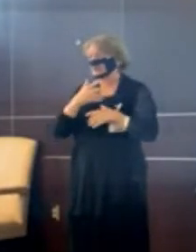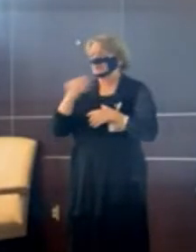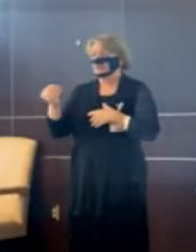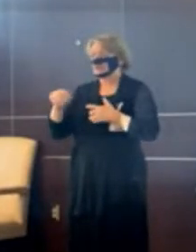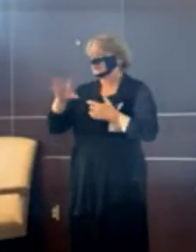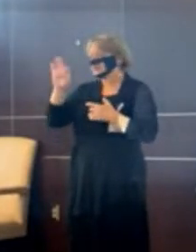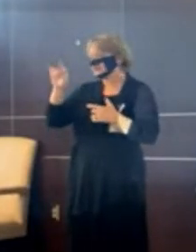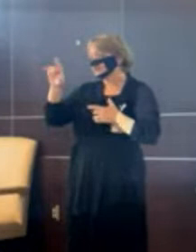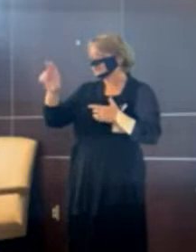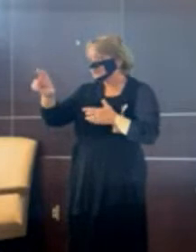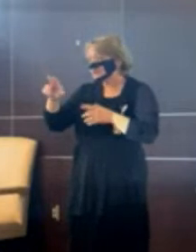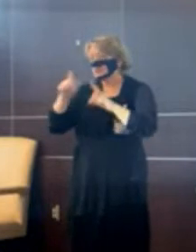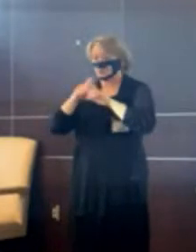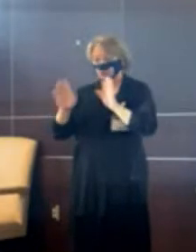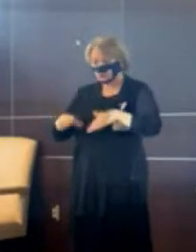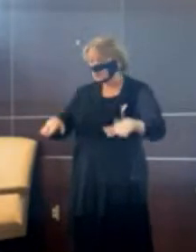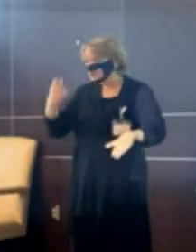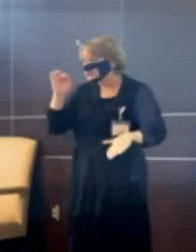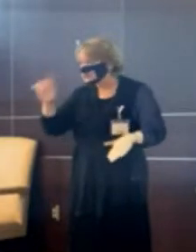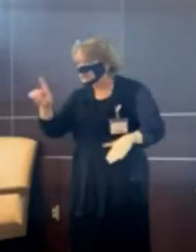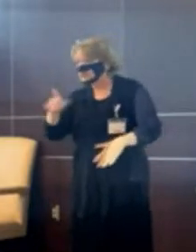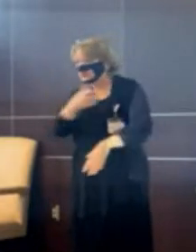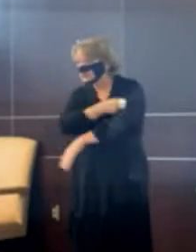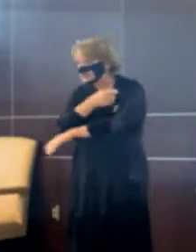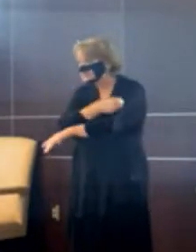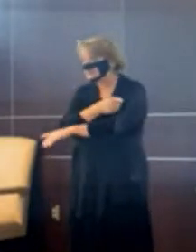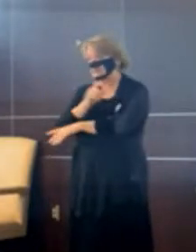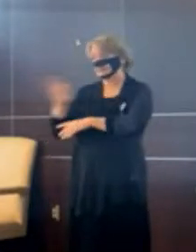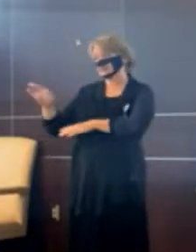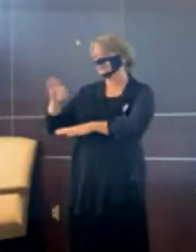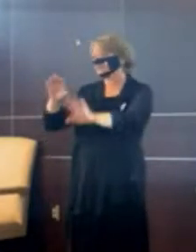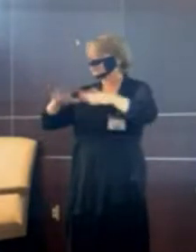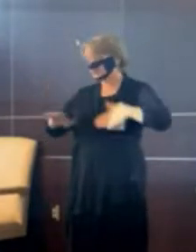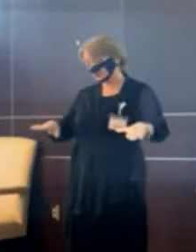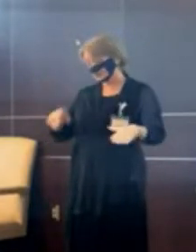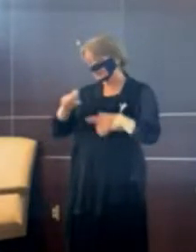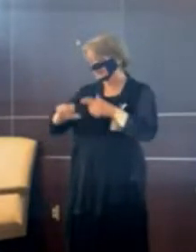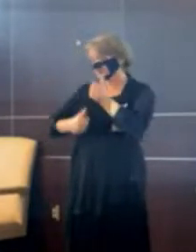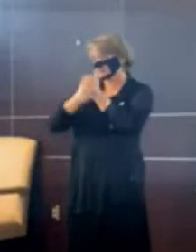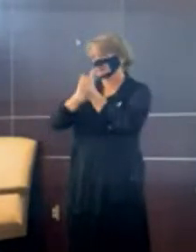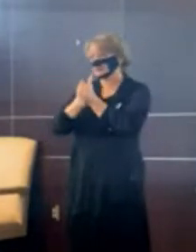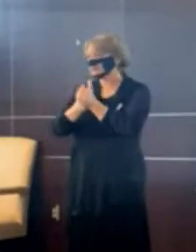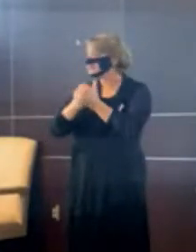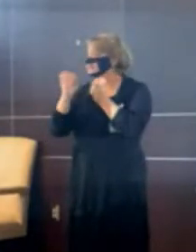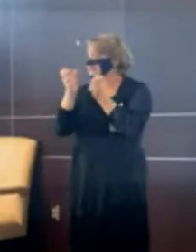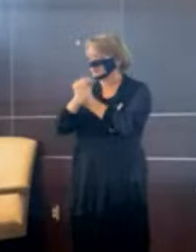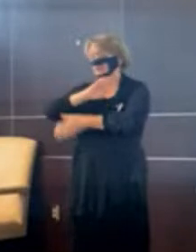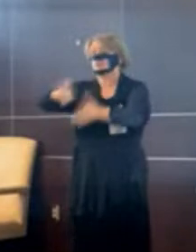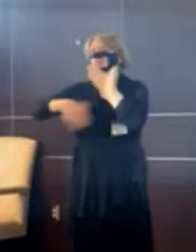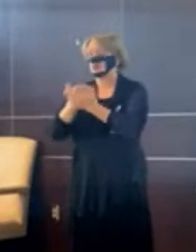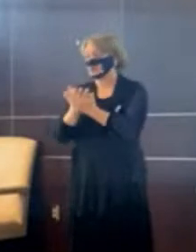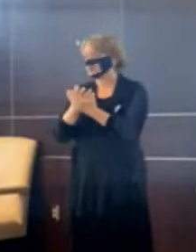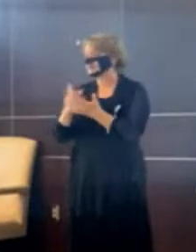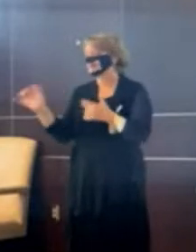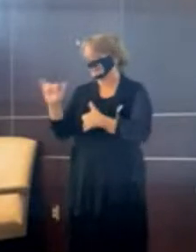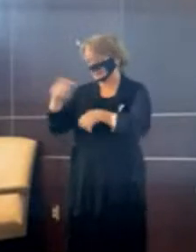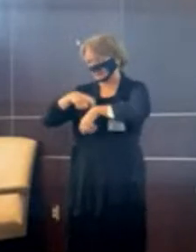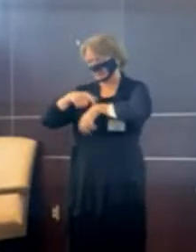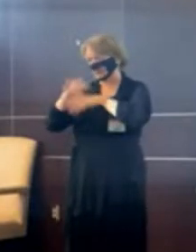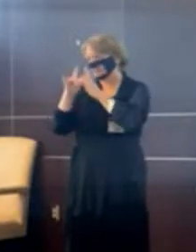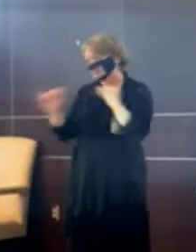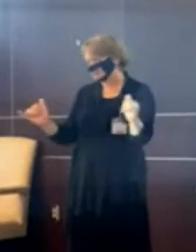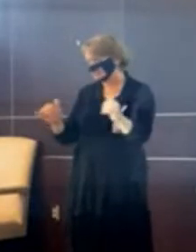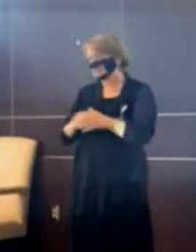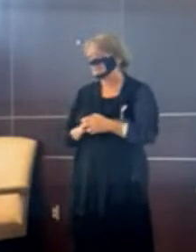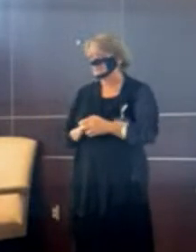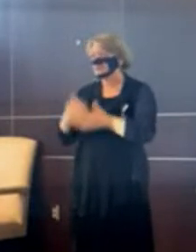flu vaccine to your childhood vaccines. If your child needs to be caught up, you can get those at the same time. Great, thank you,